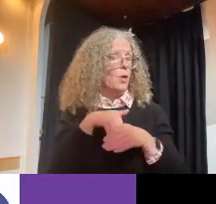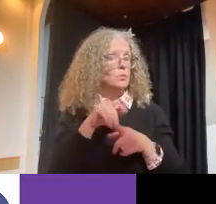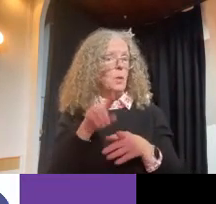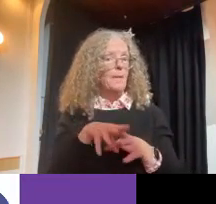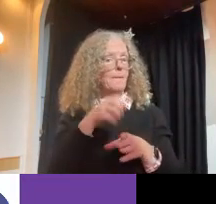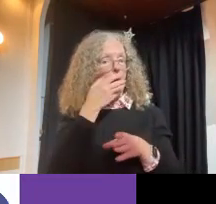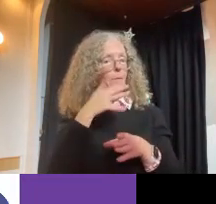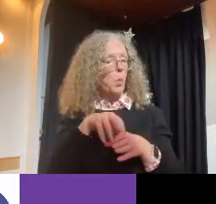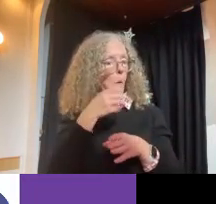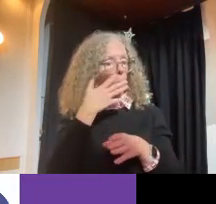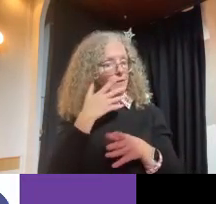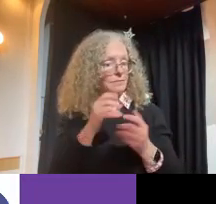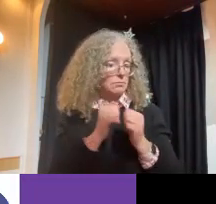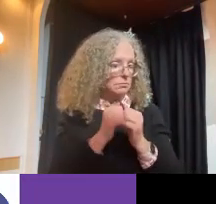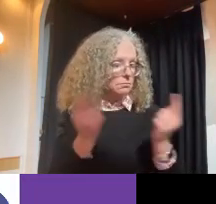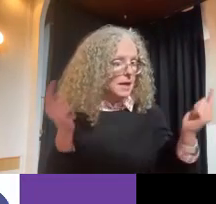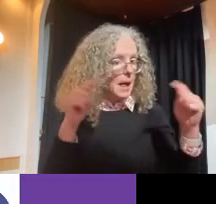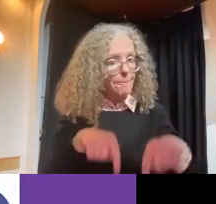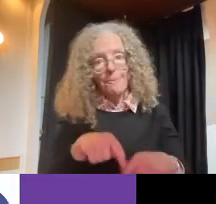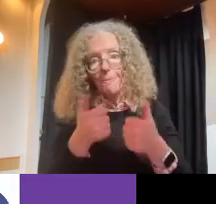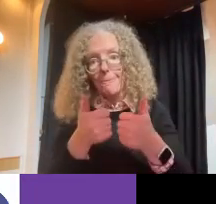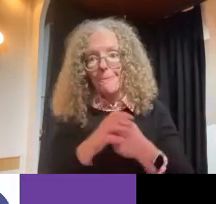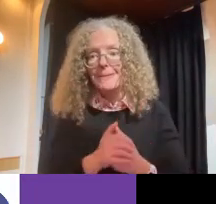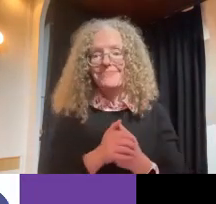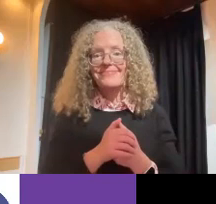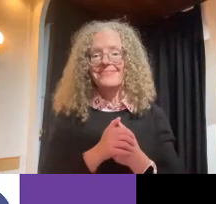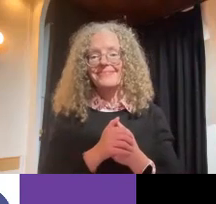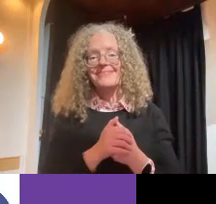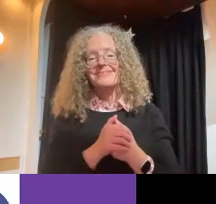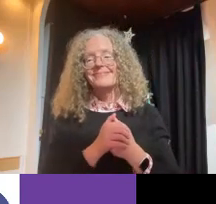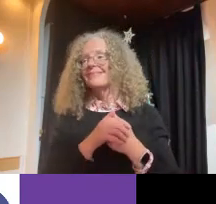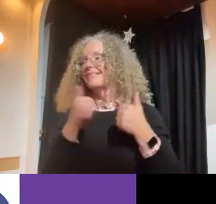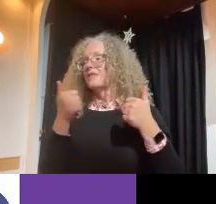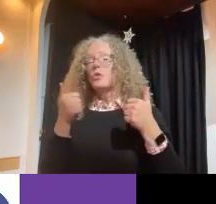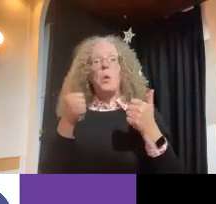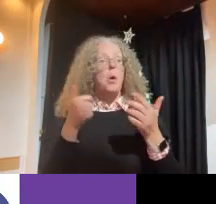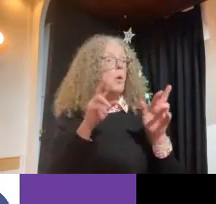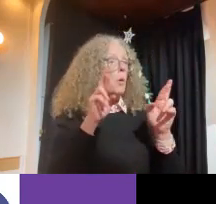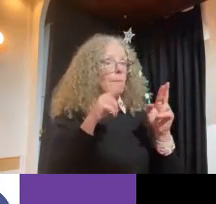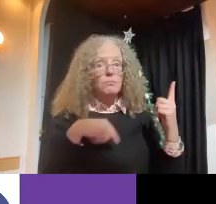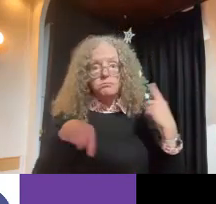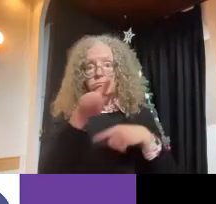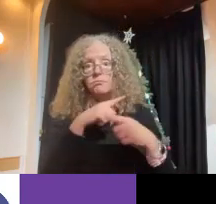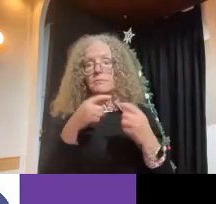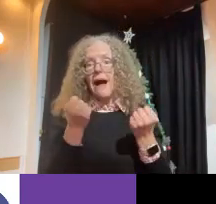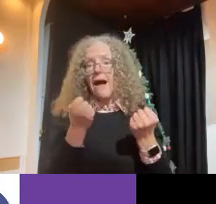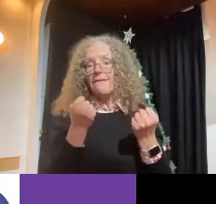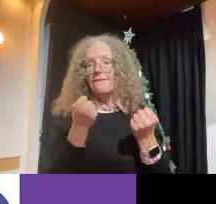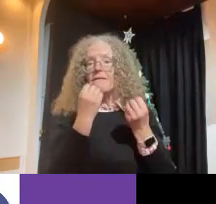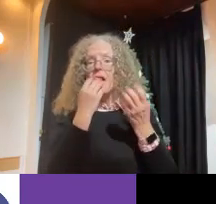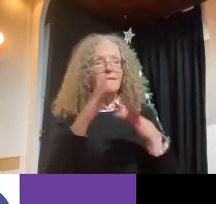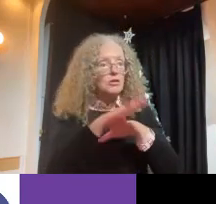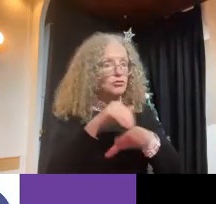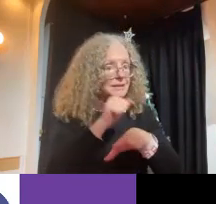then have Q&A. There will also be popcorn if you're live in person. So please do come along. I hope to